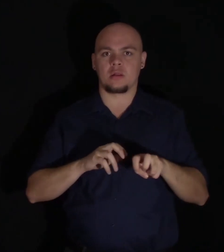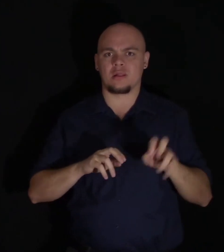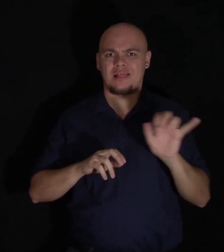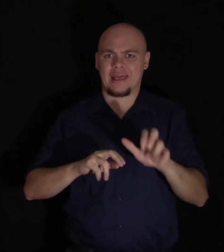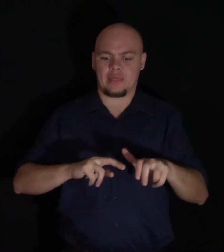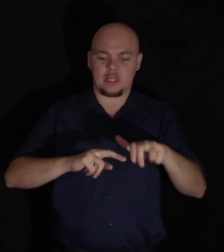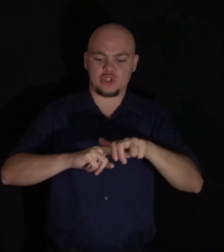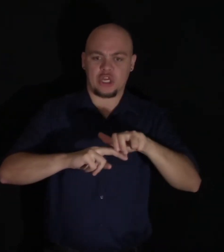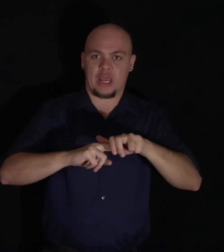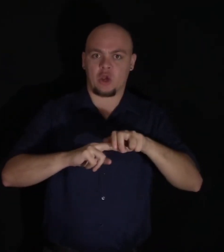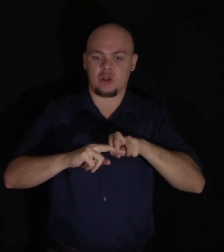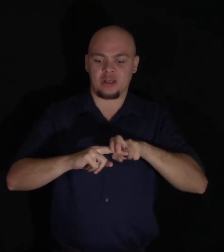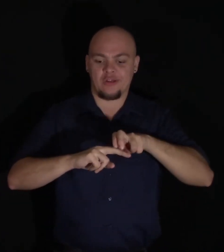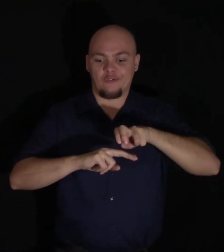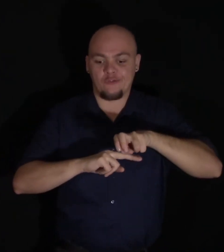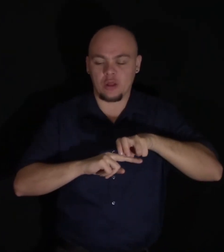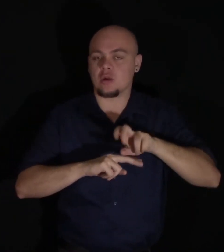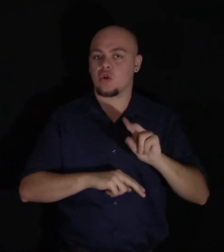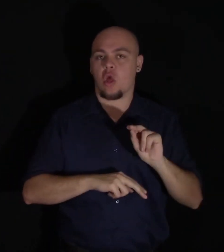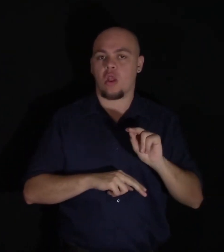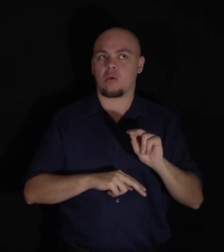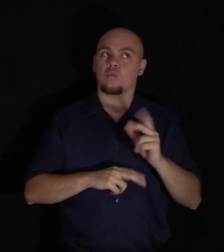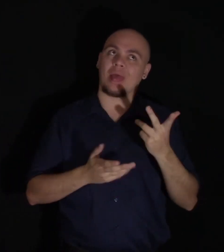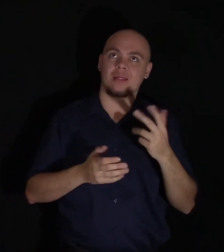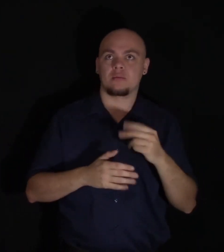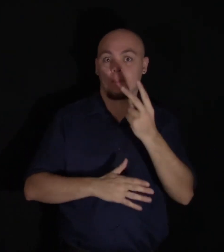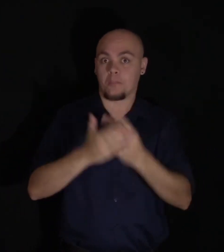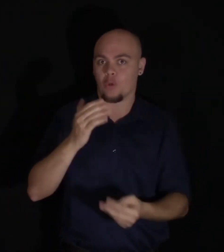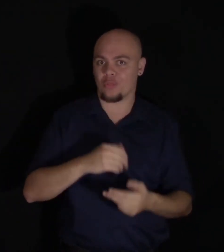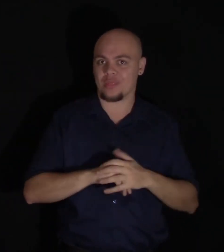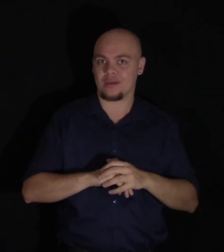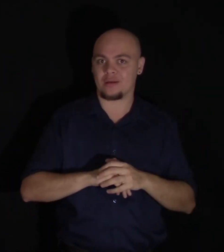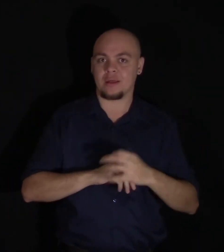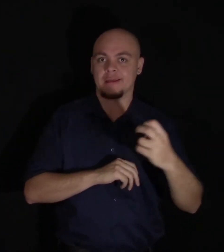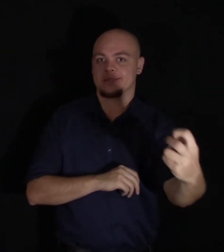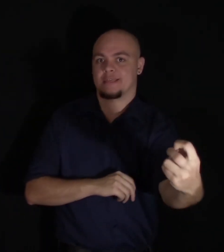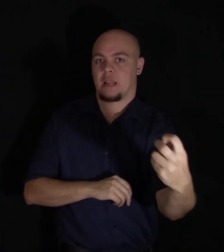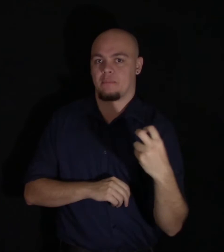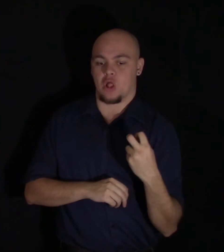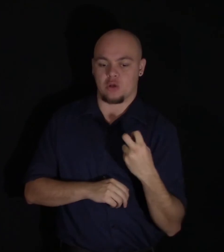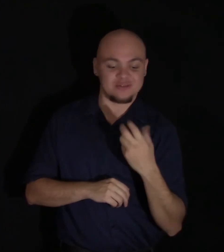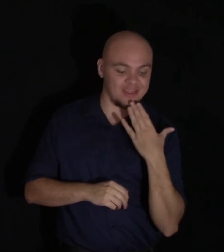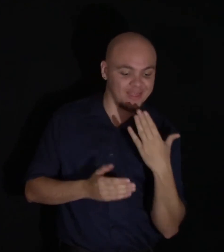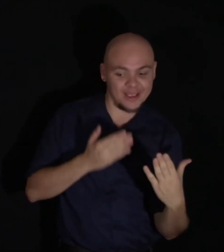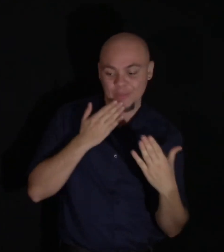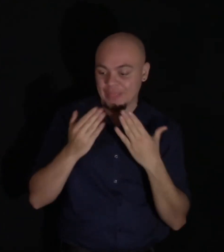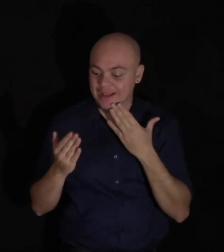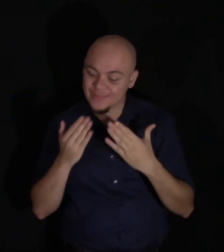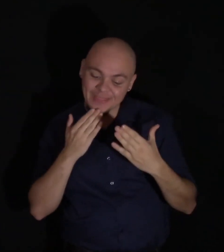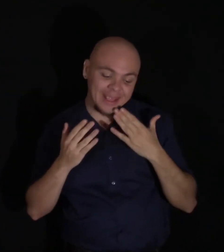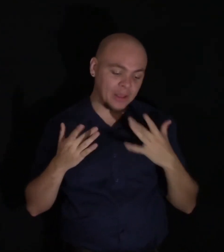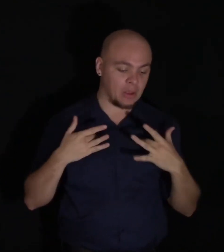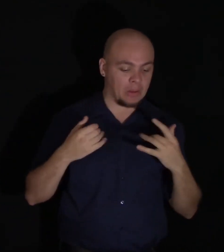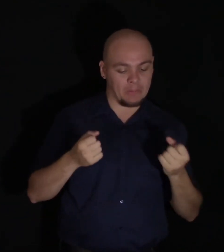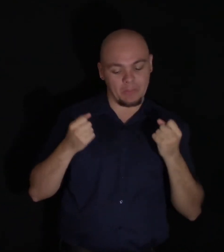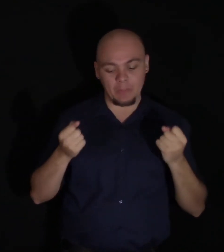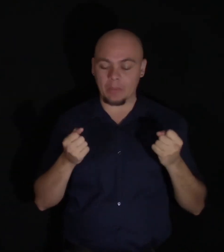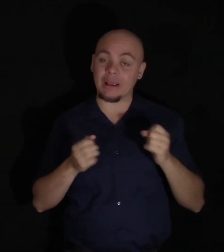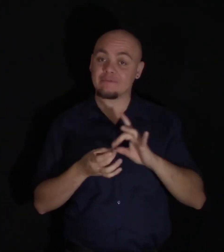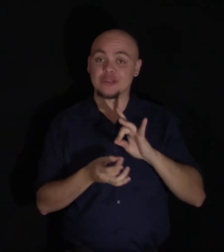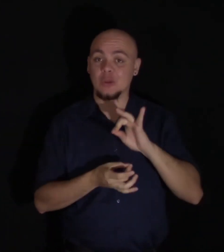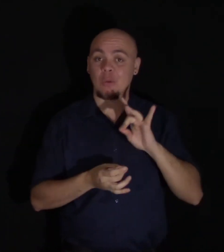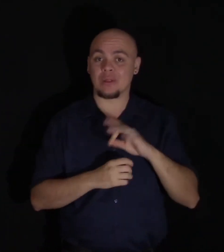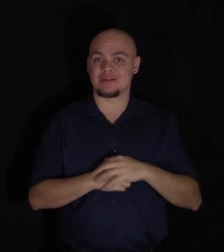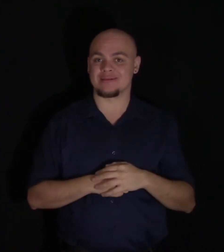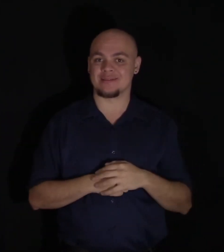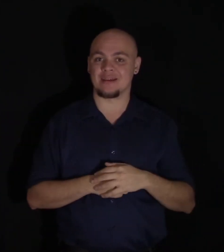chair. But you should do both. Sit up here, thank you. Brave souls for sitting up front. I